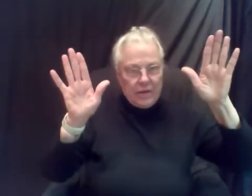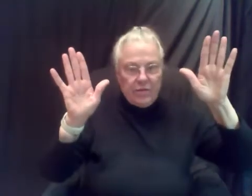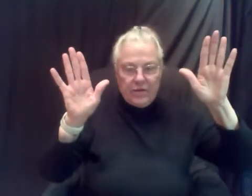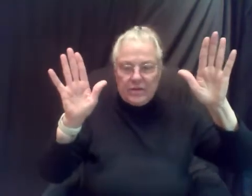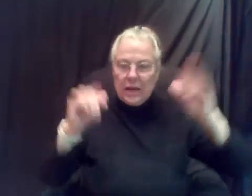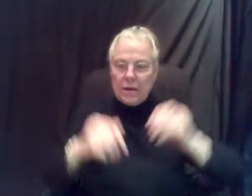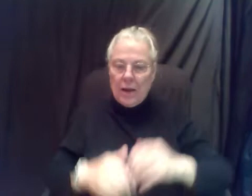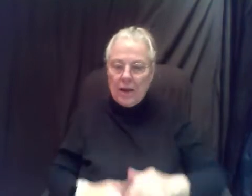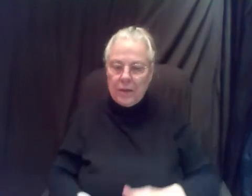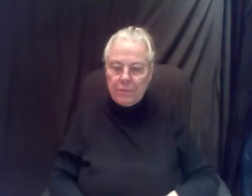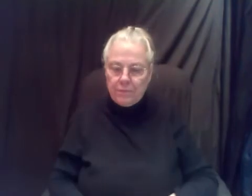the second line.